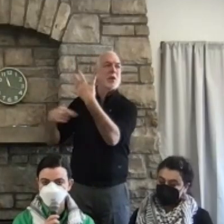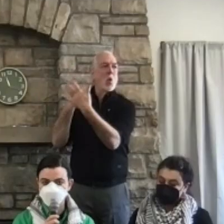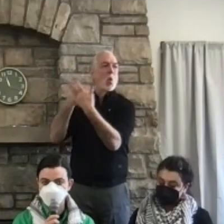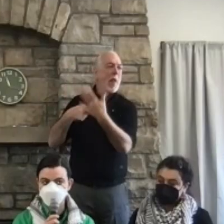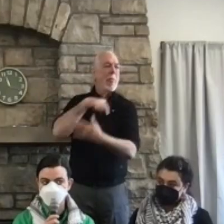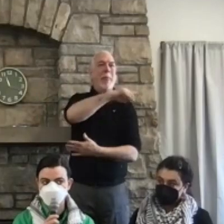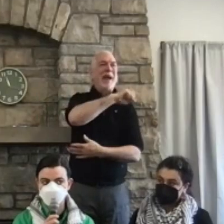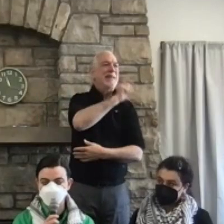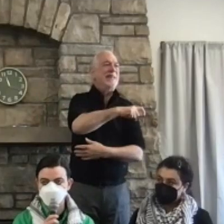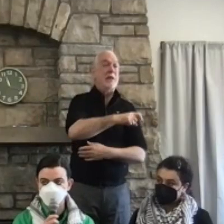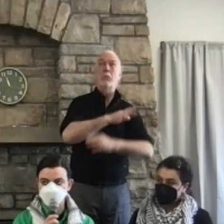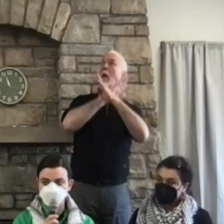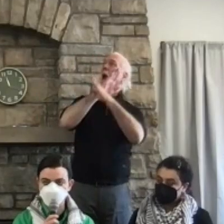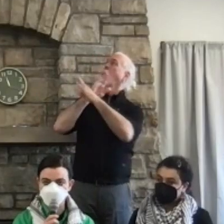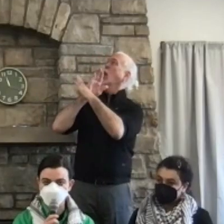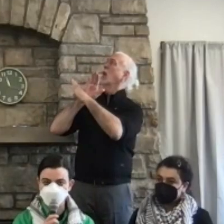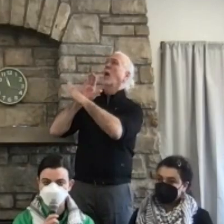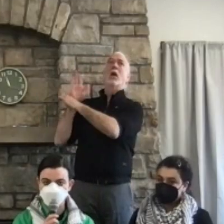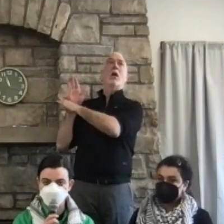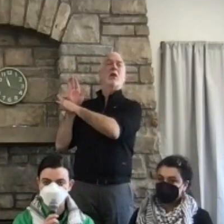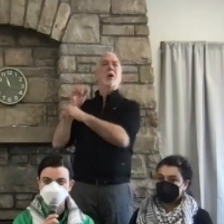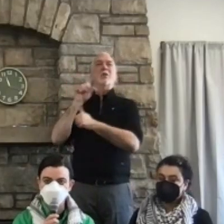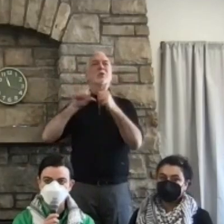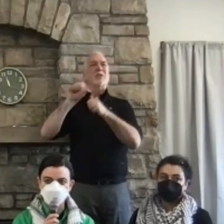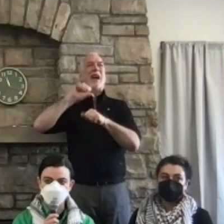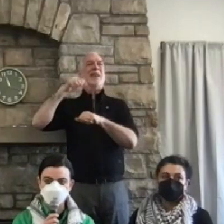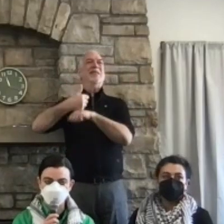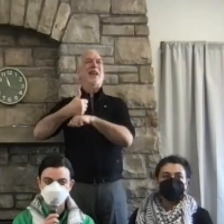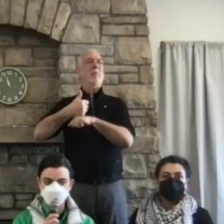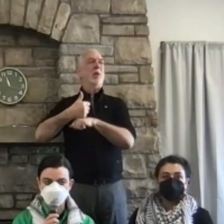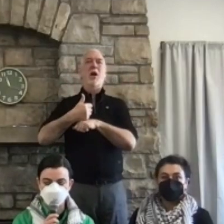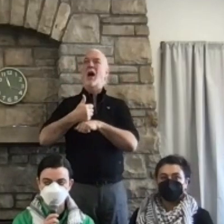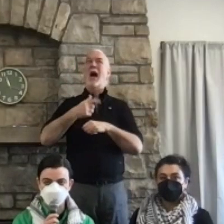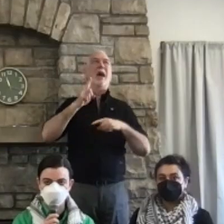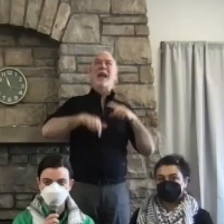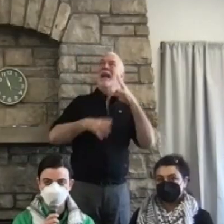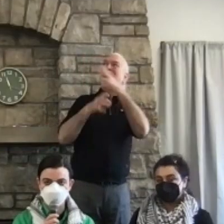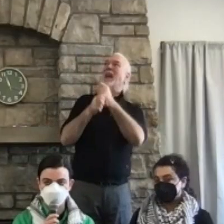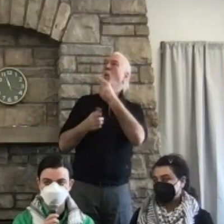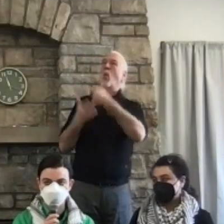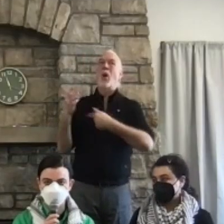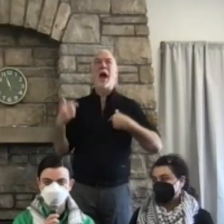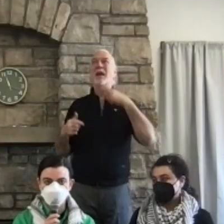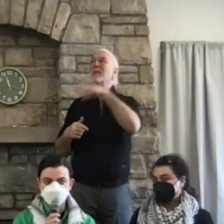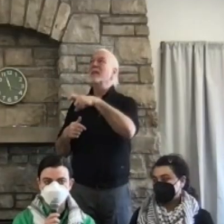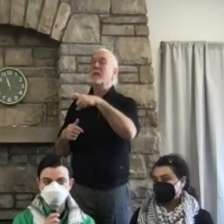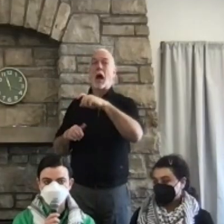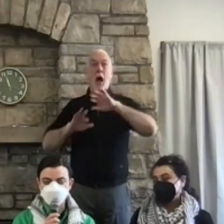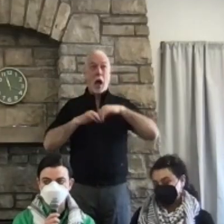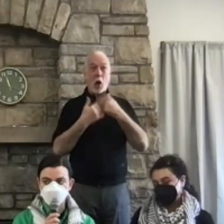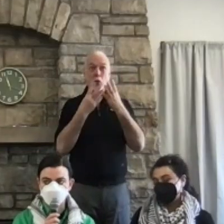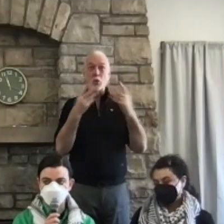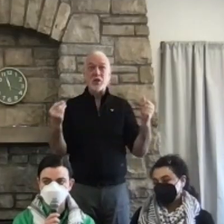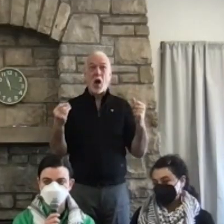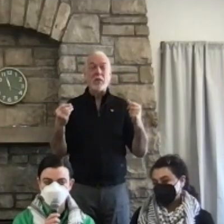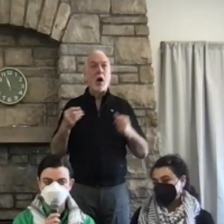are placed in society between them and the things that they need. And so the intervention to resolve those challenges is to